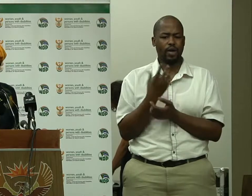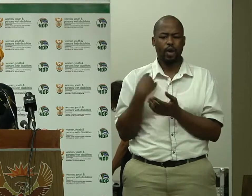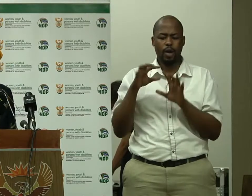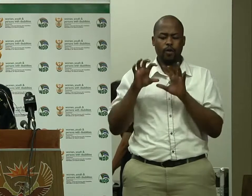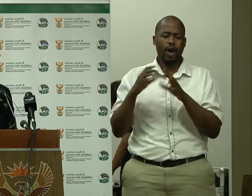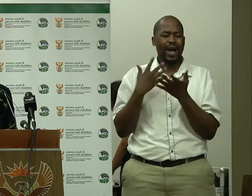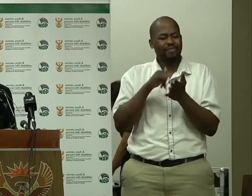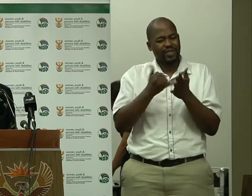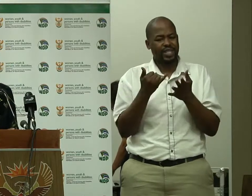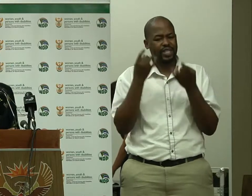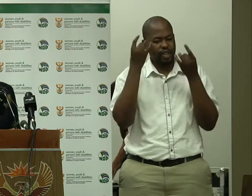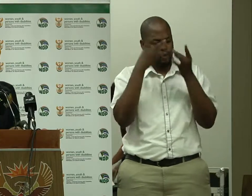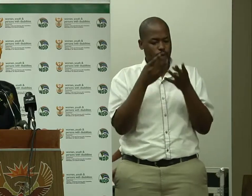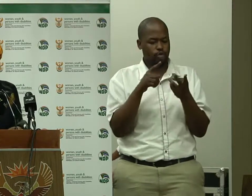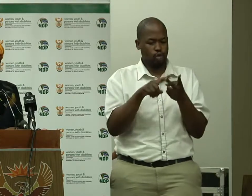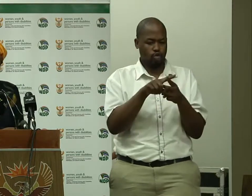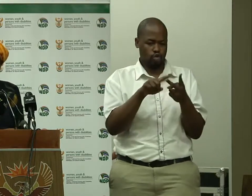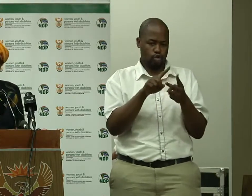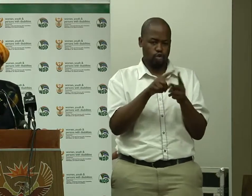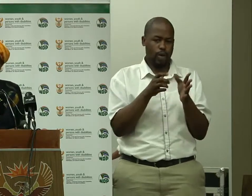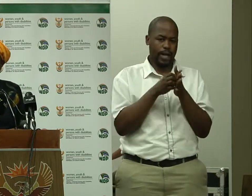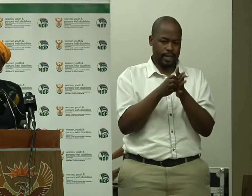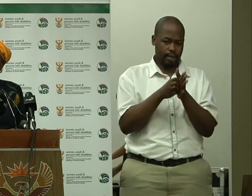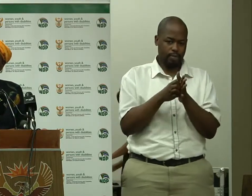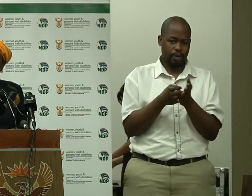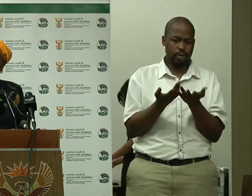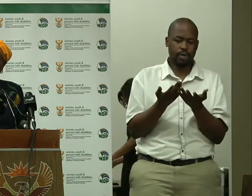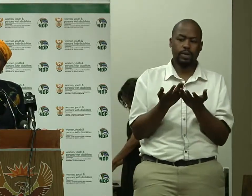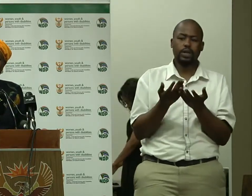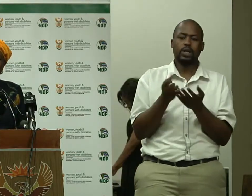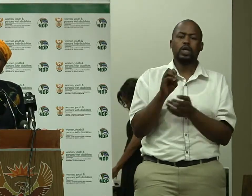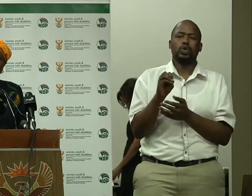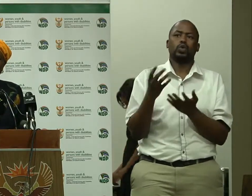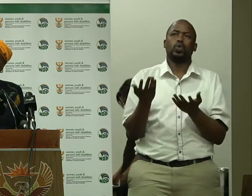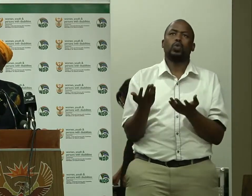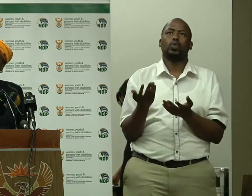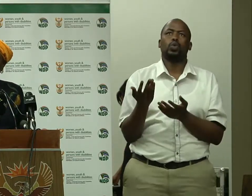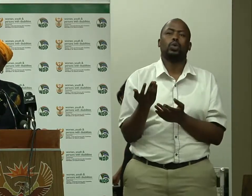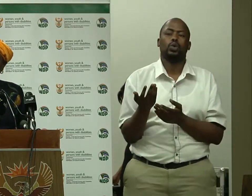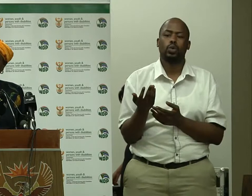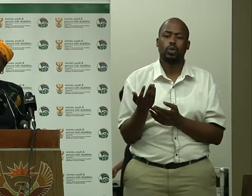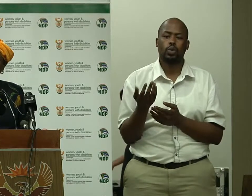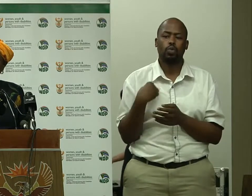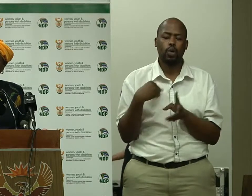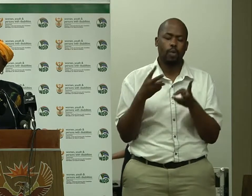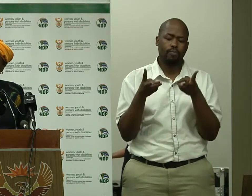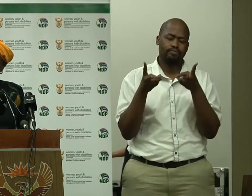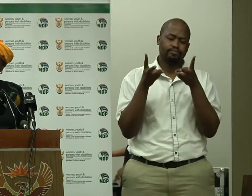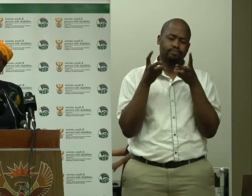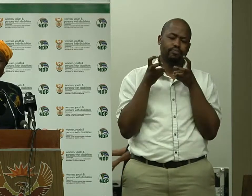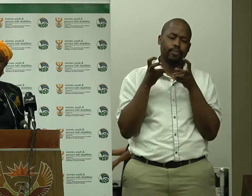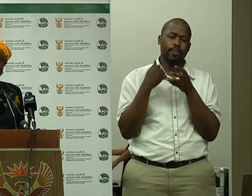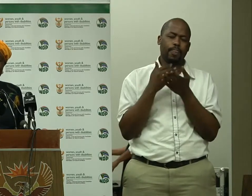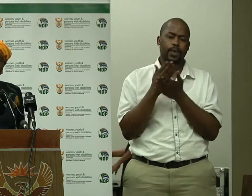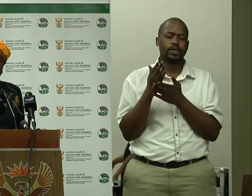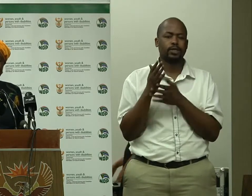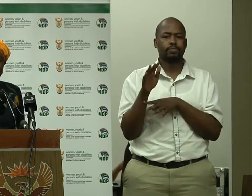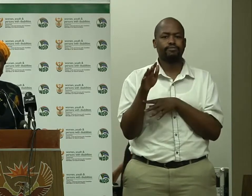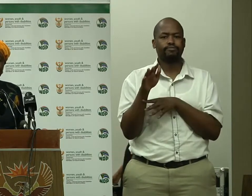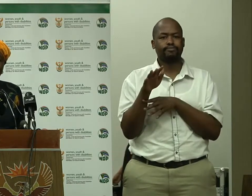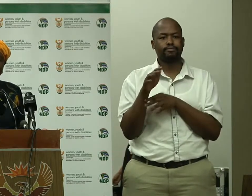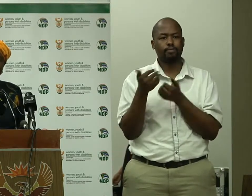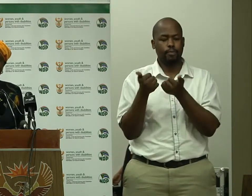just mentioning those two examples. And so also we realize that in some